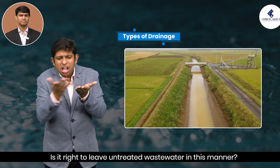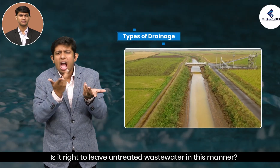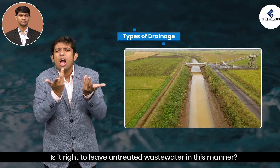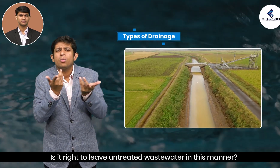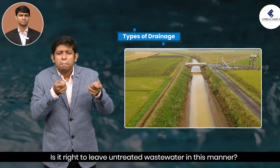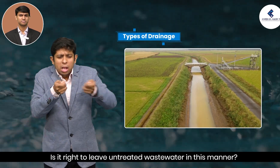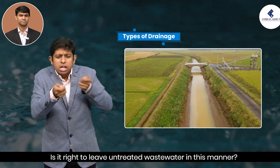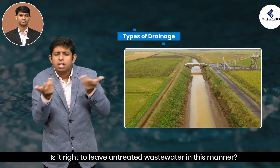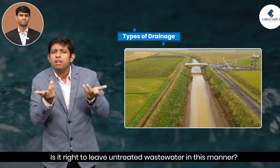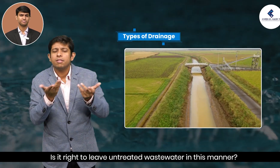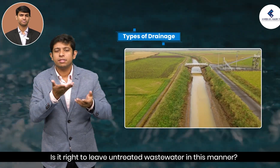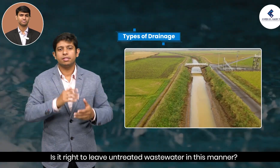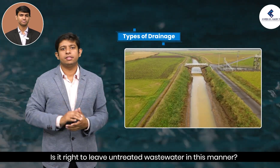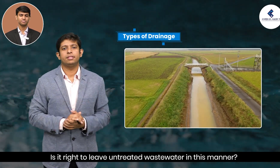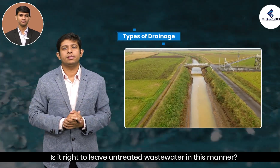manner?